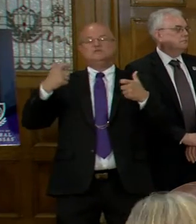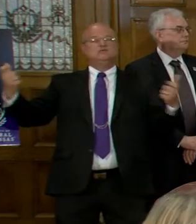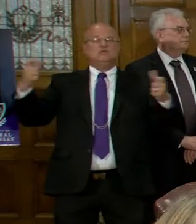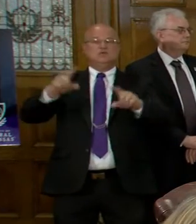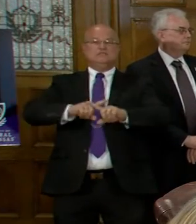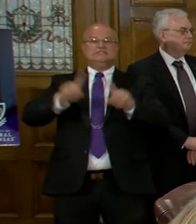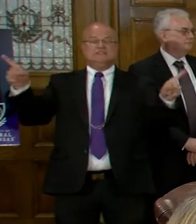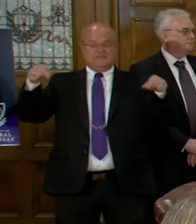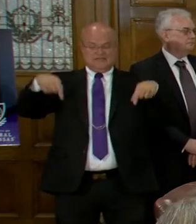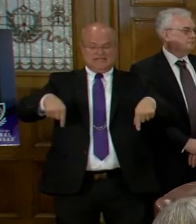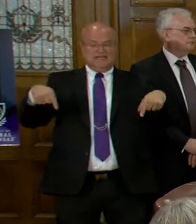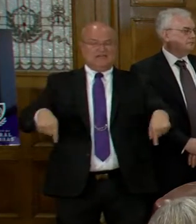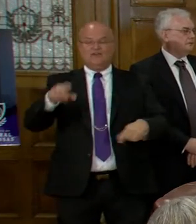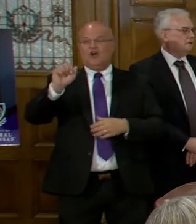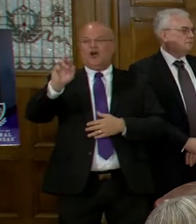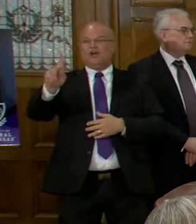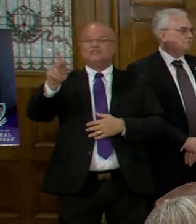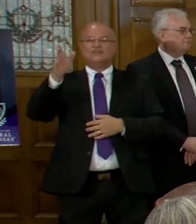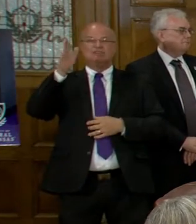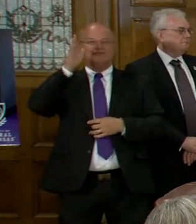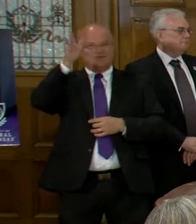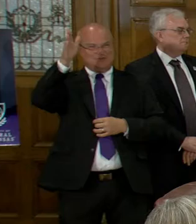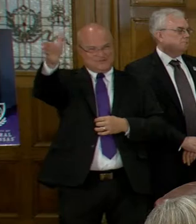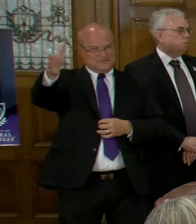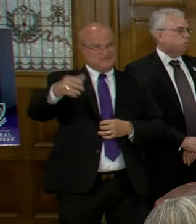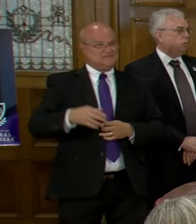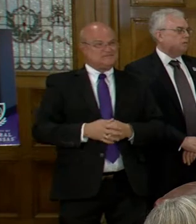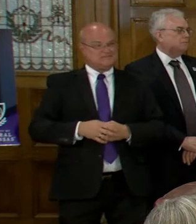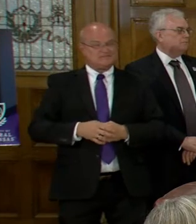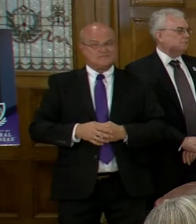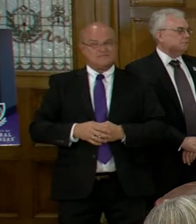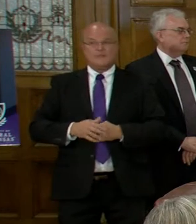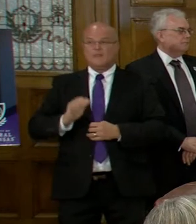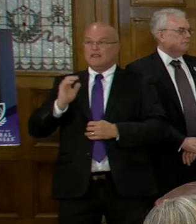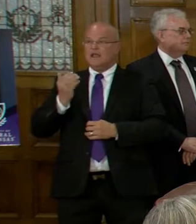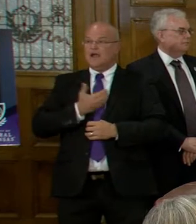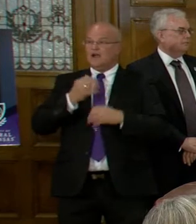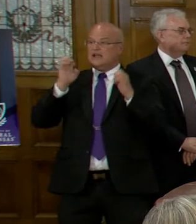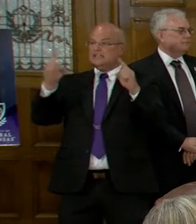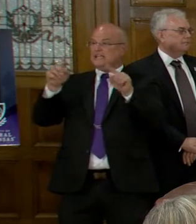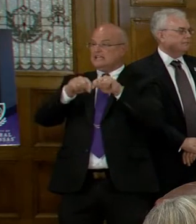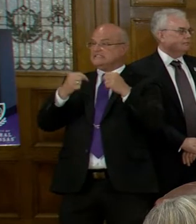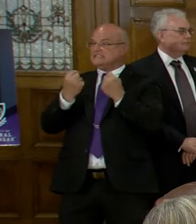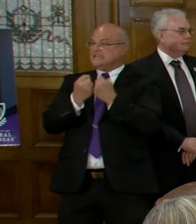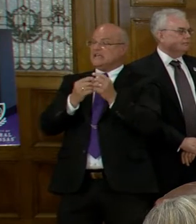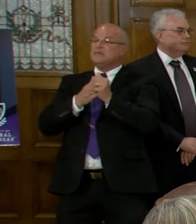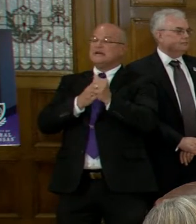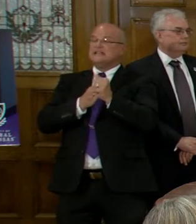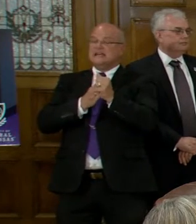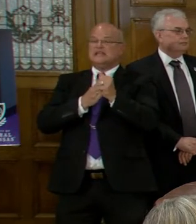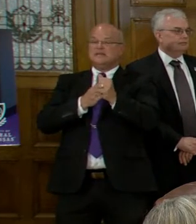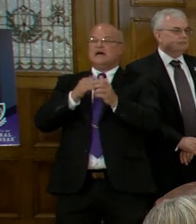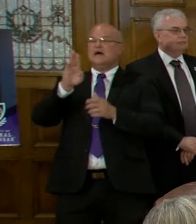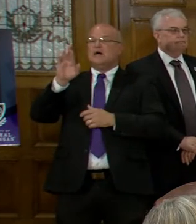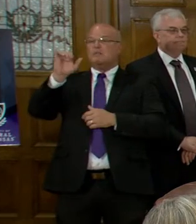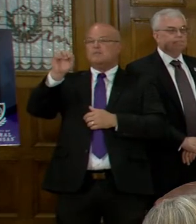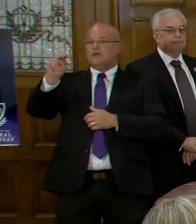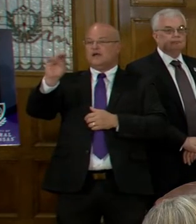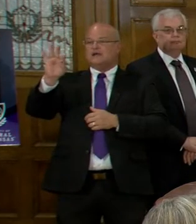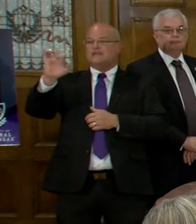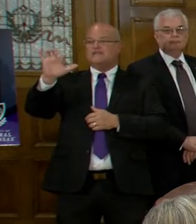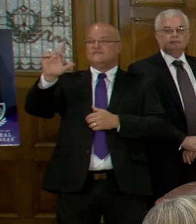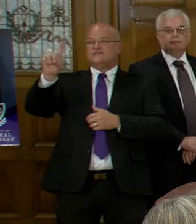difference in Arkansas's future. Our education team, led by Division Director Brian